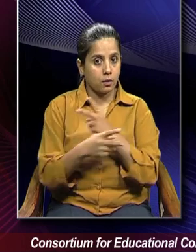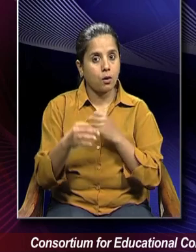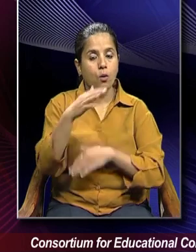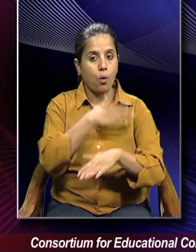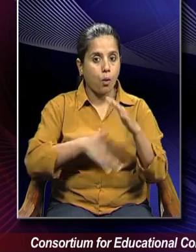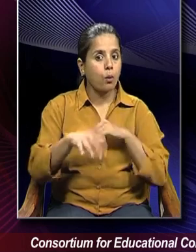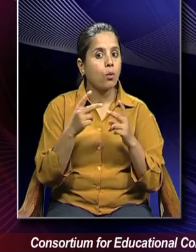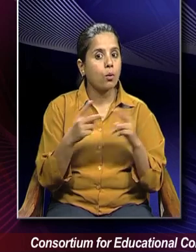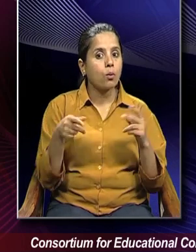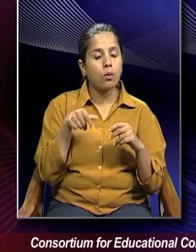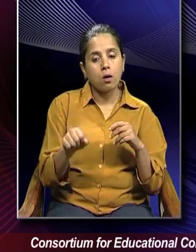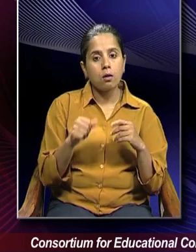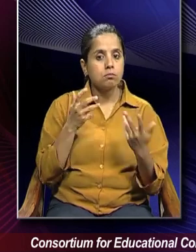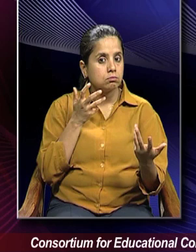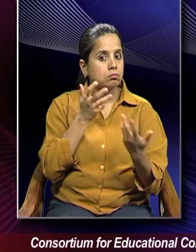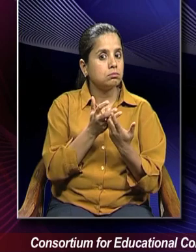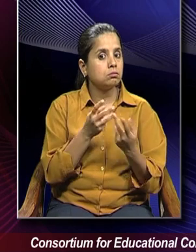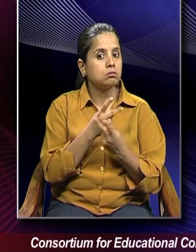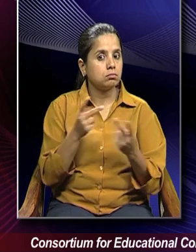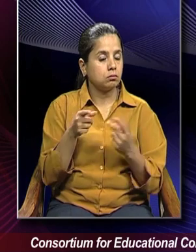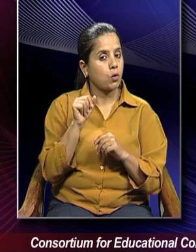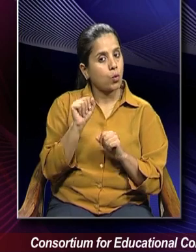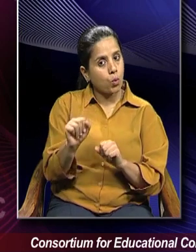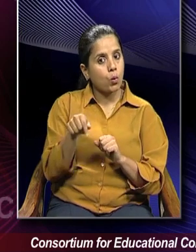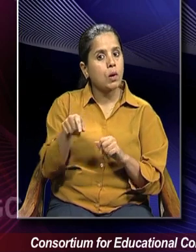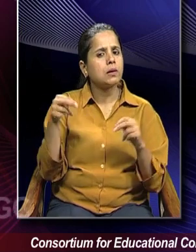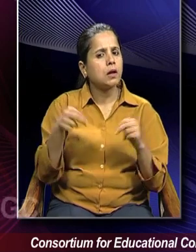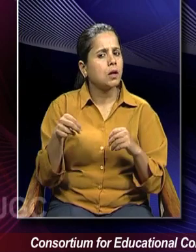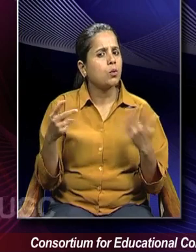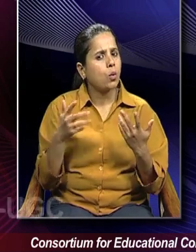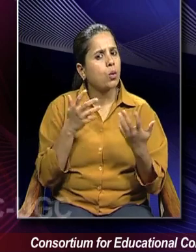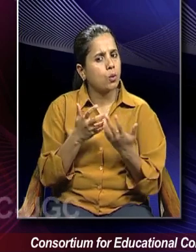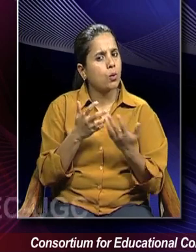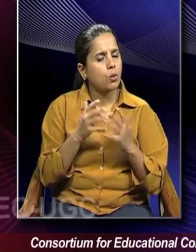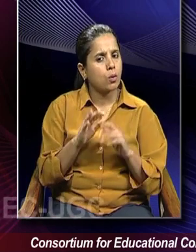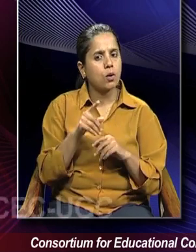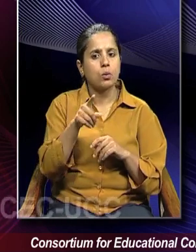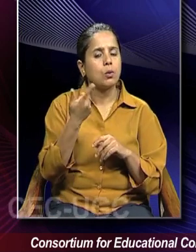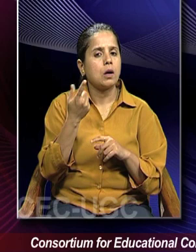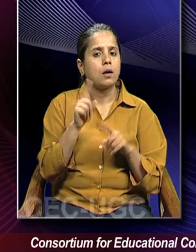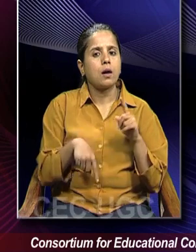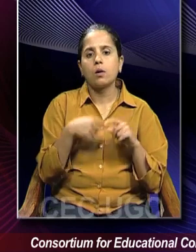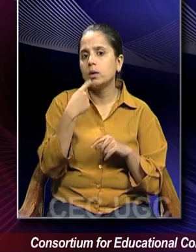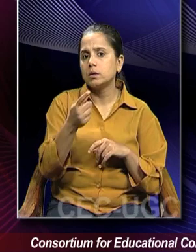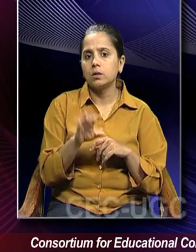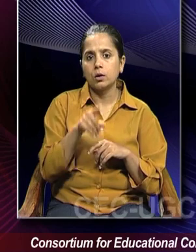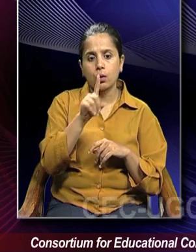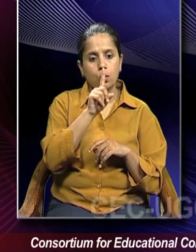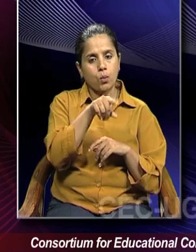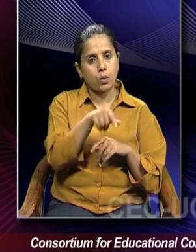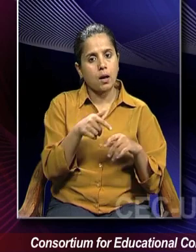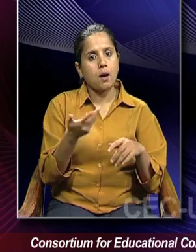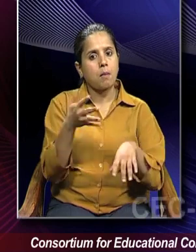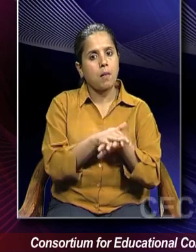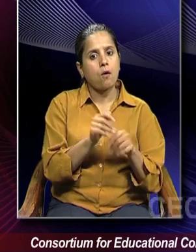is a tailor made to its requirements. You can't say that you have one size, you can apply